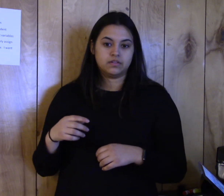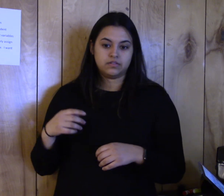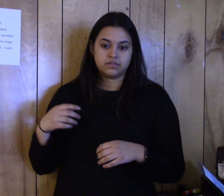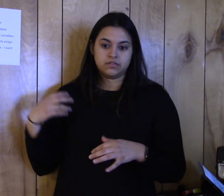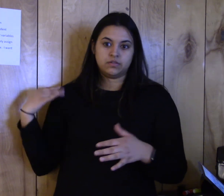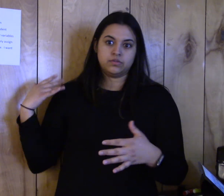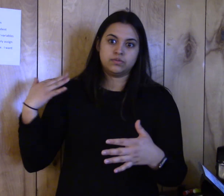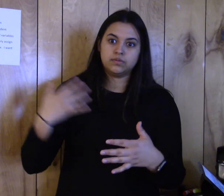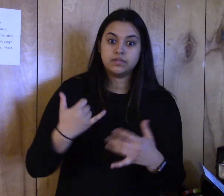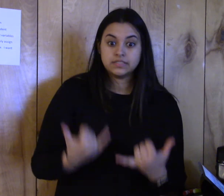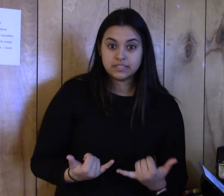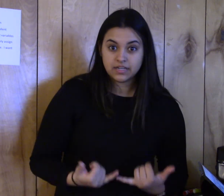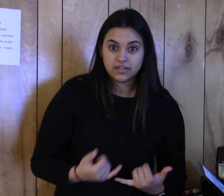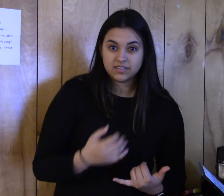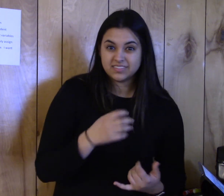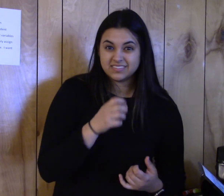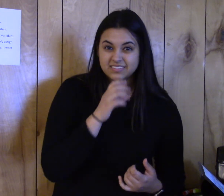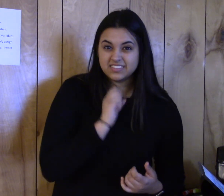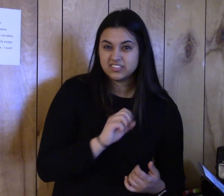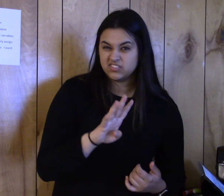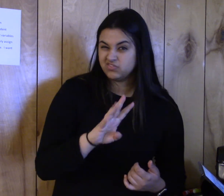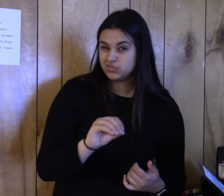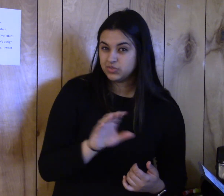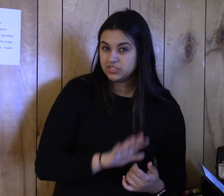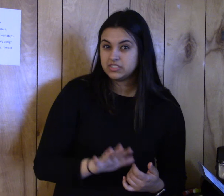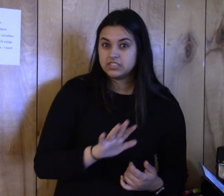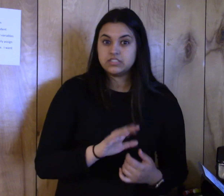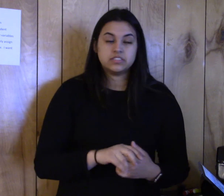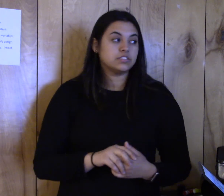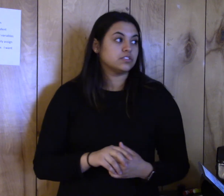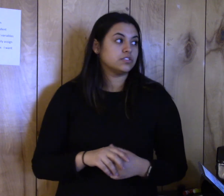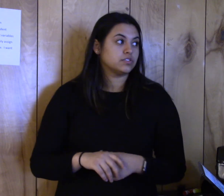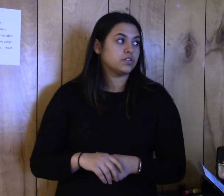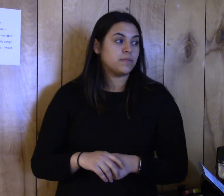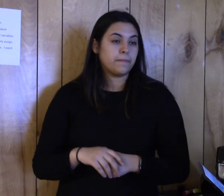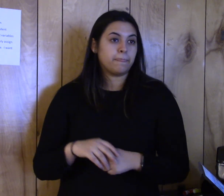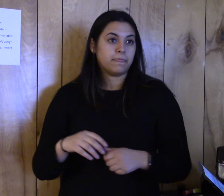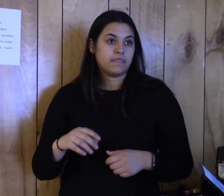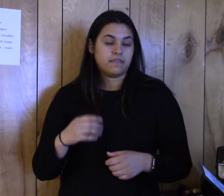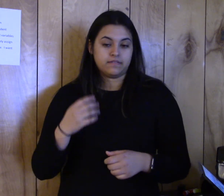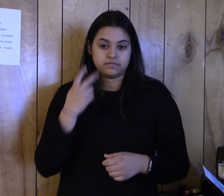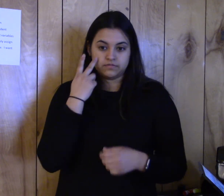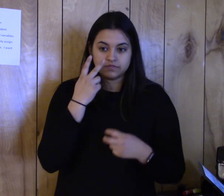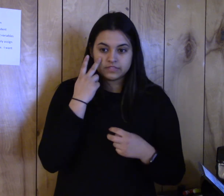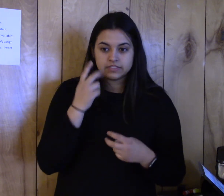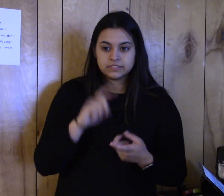Oregon, visiting a friend, and this guy, he actually had pet cougars and a pet